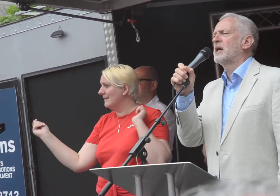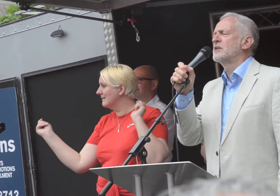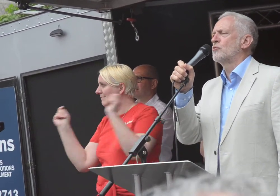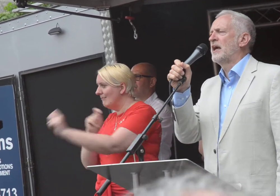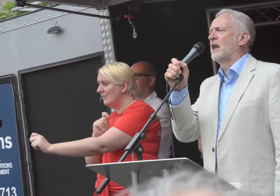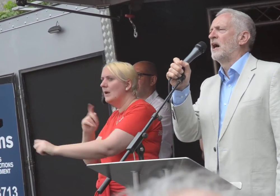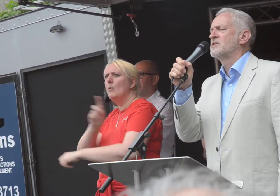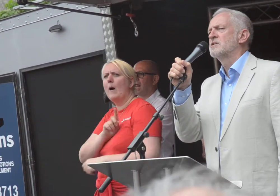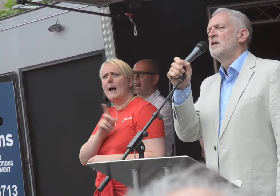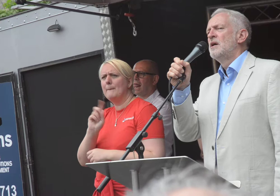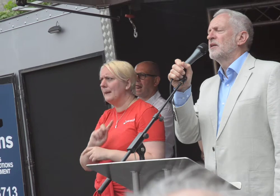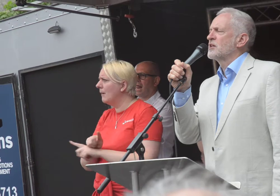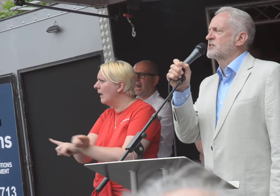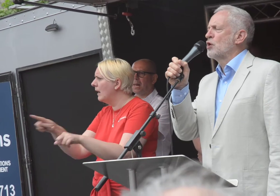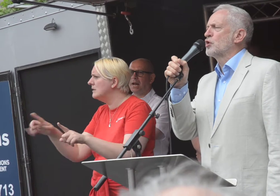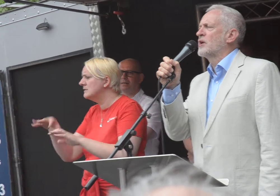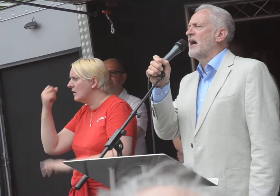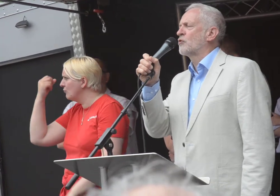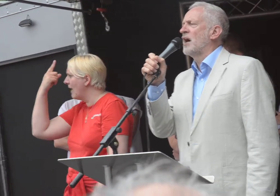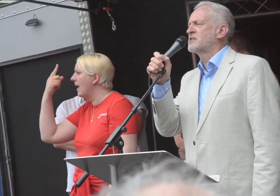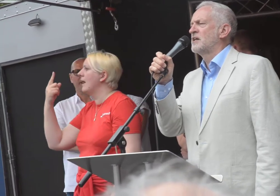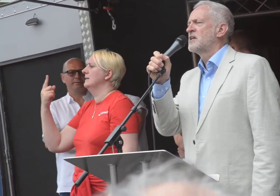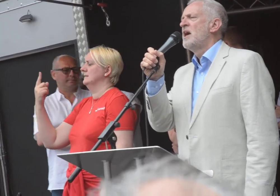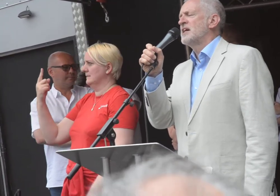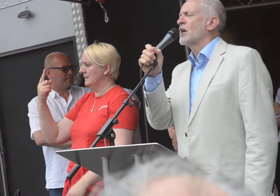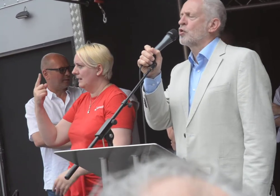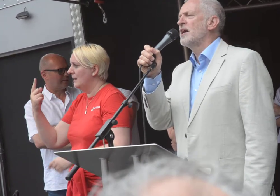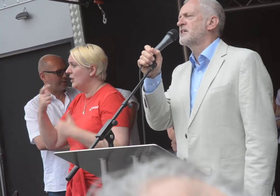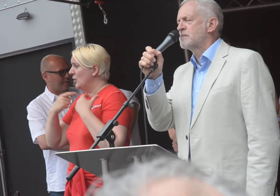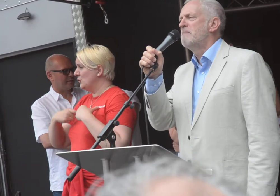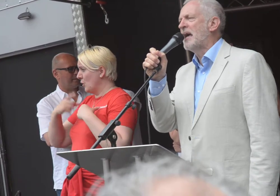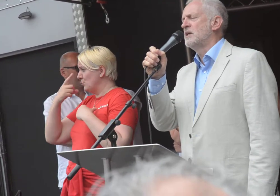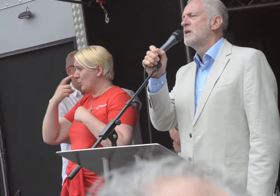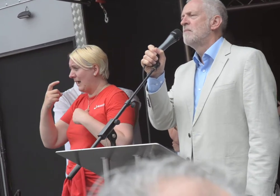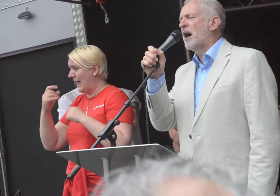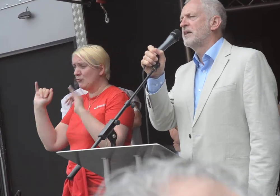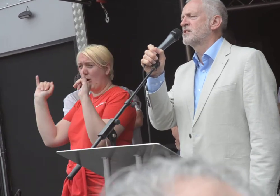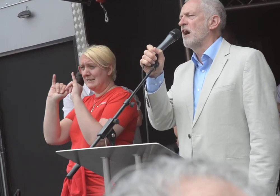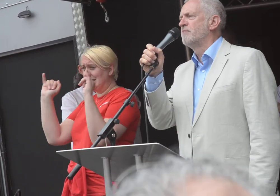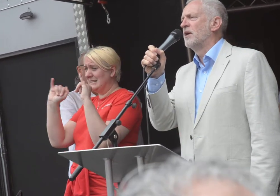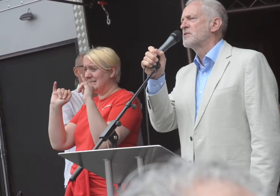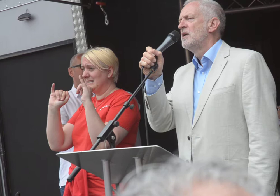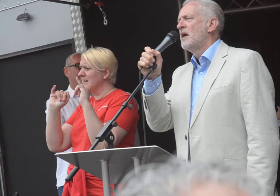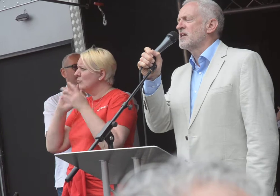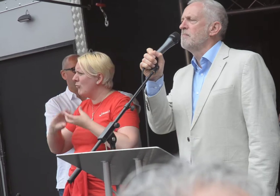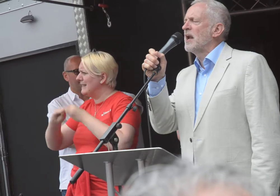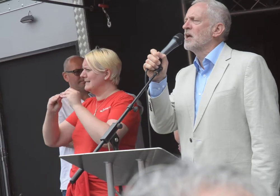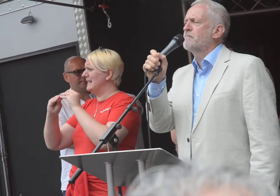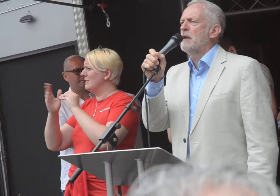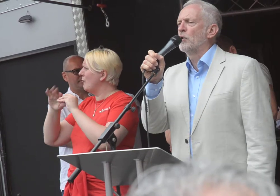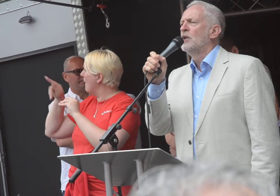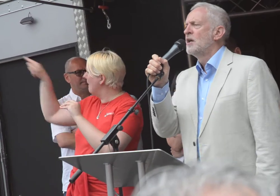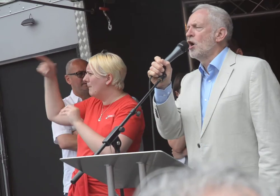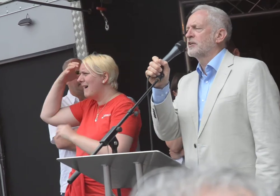people began to realise that the social care crisis is a crisis made by this government. Is a